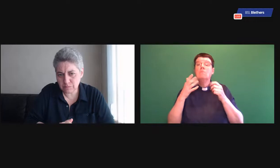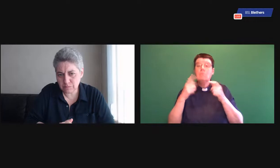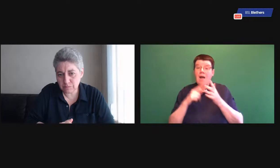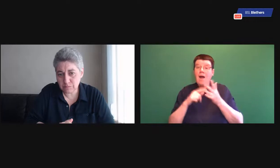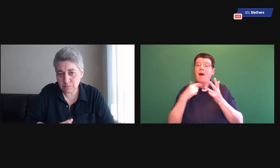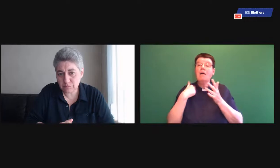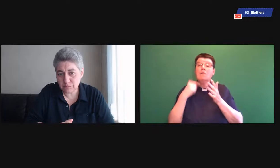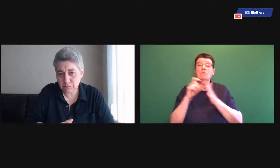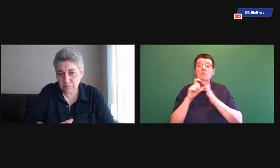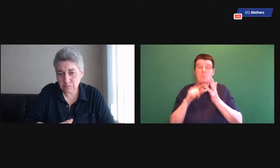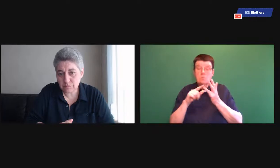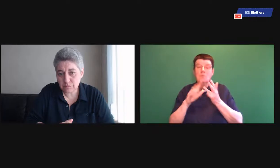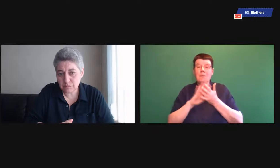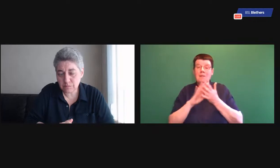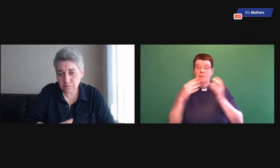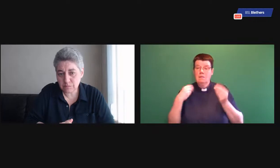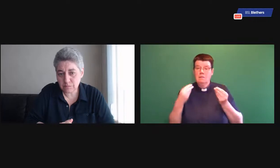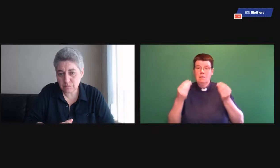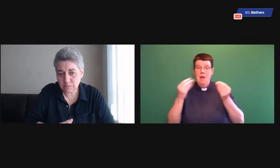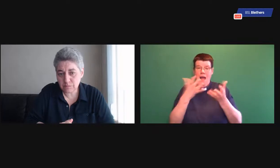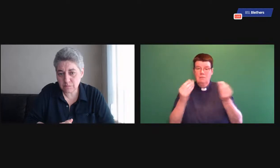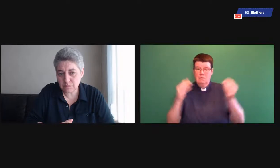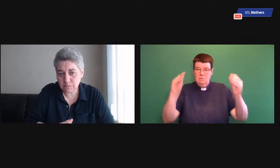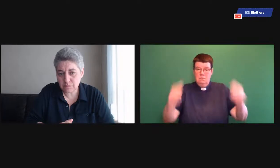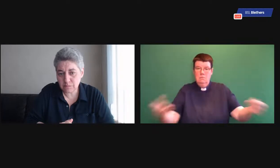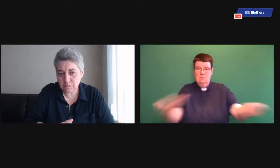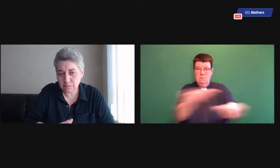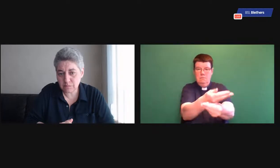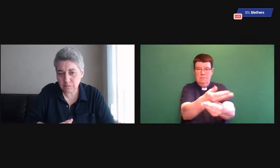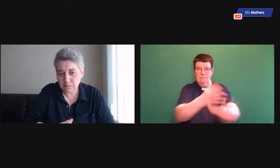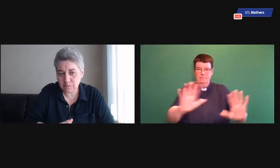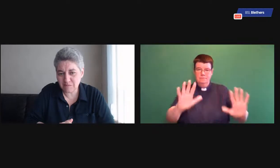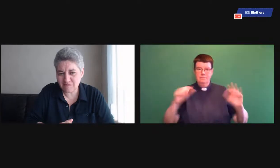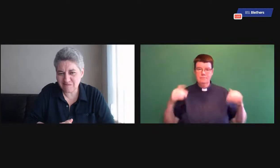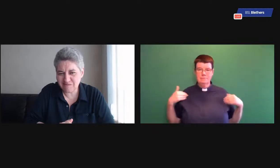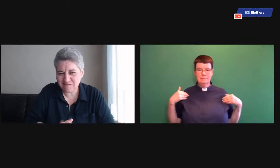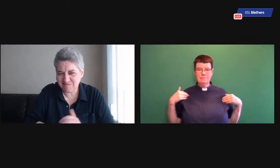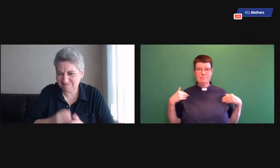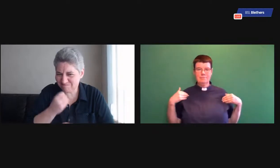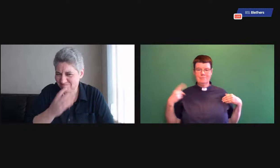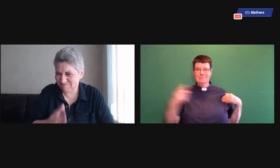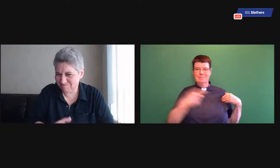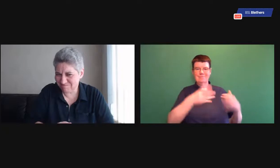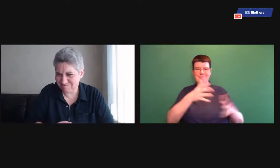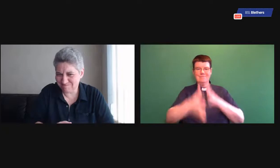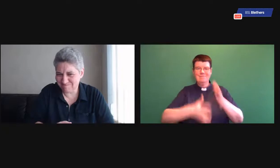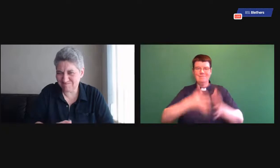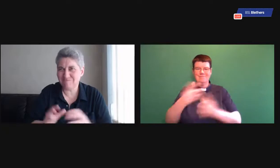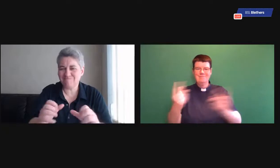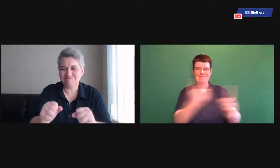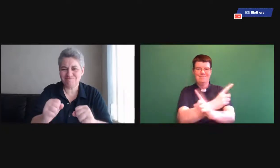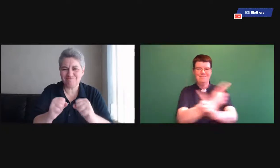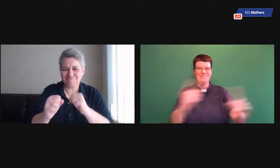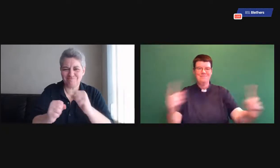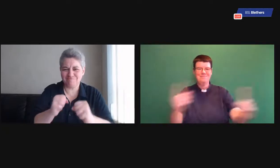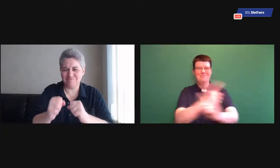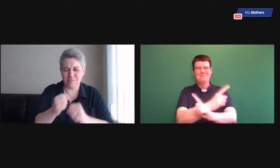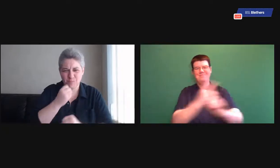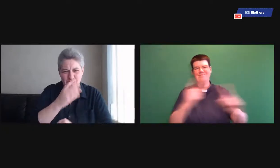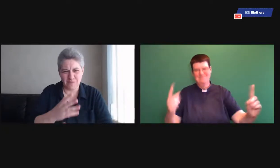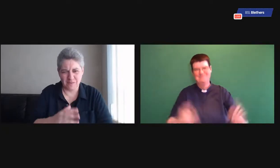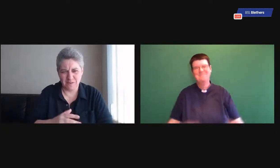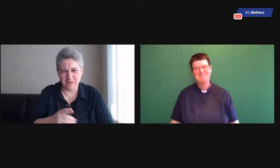you can imagine this visually, I had my hands touching both the bride and the groom, given the questions, but when they